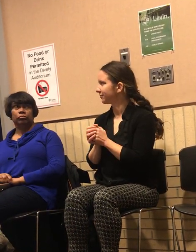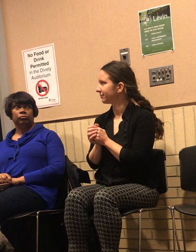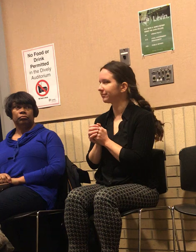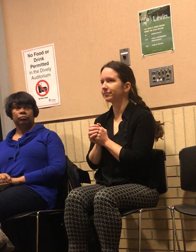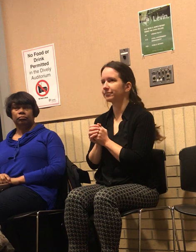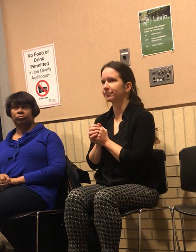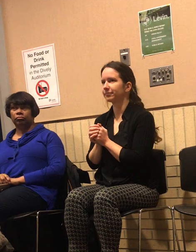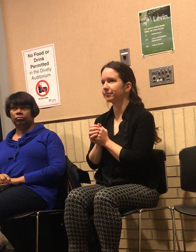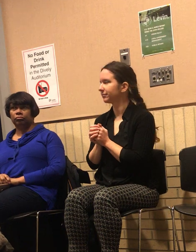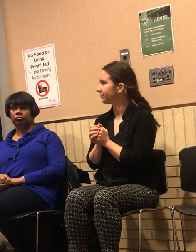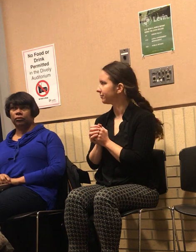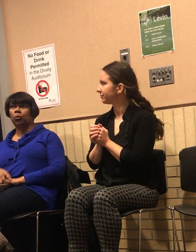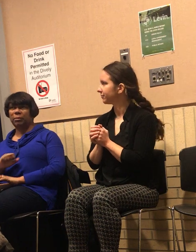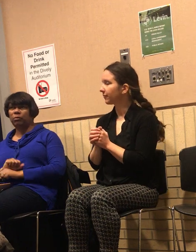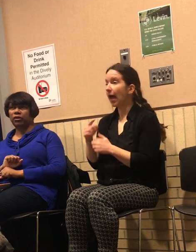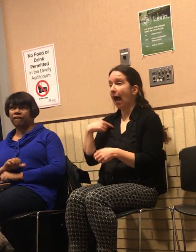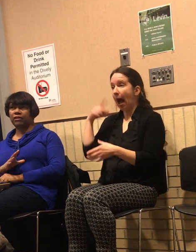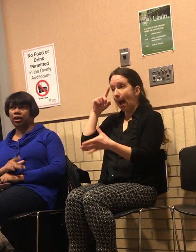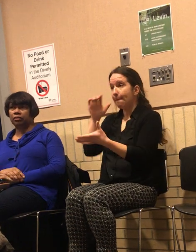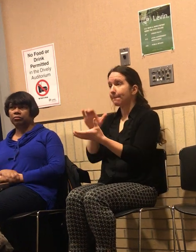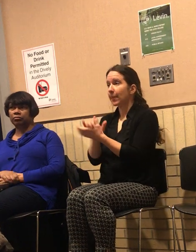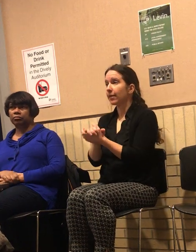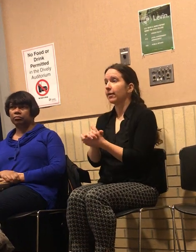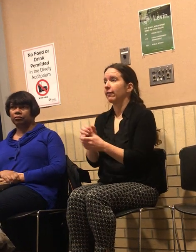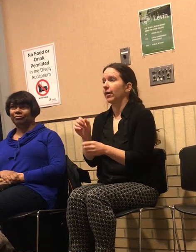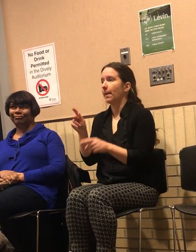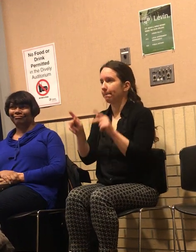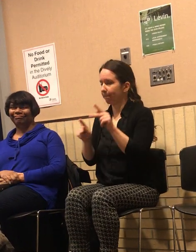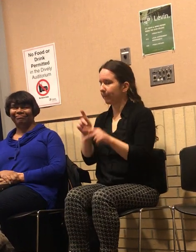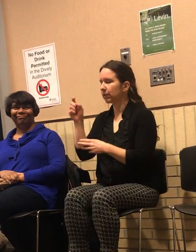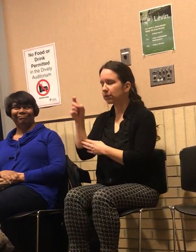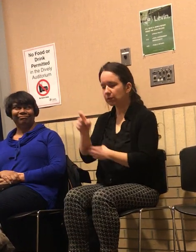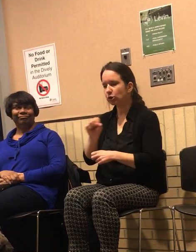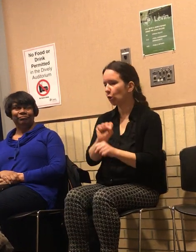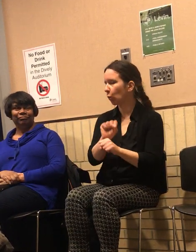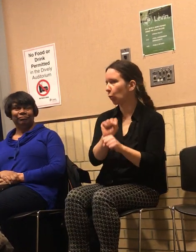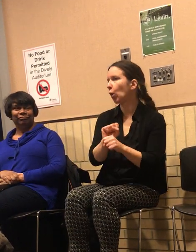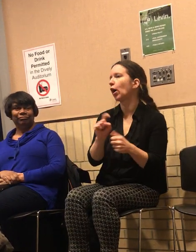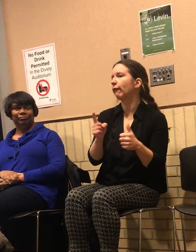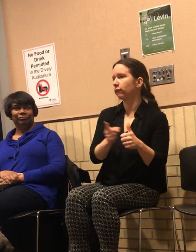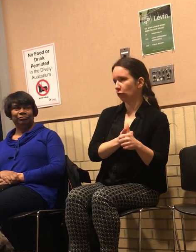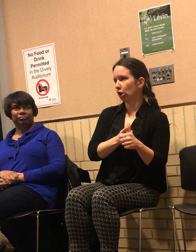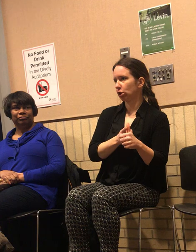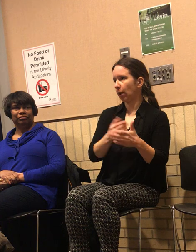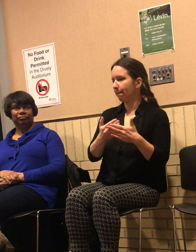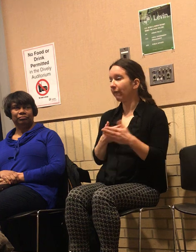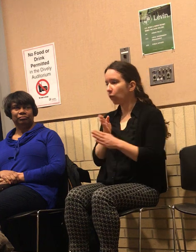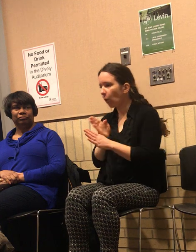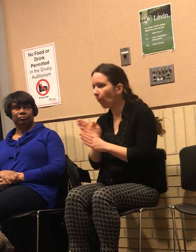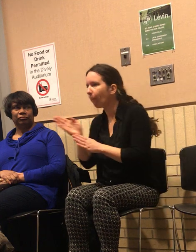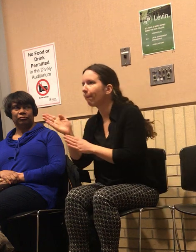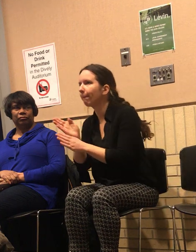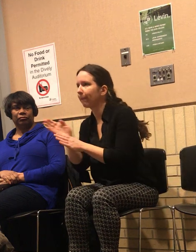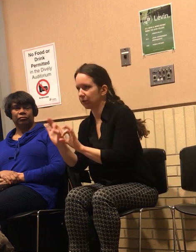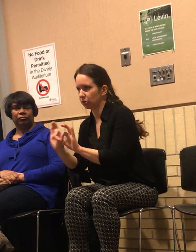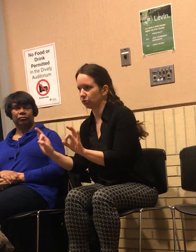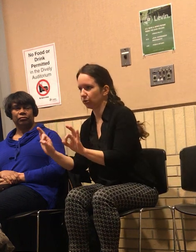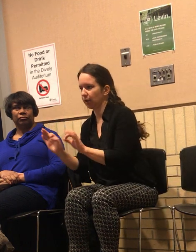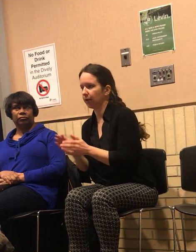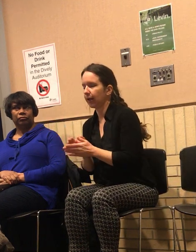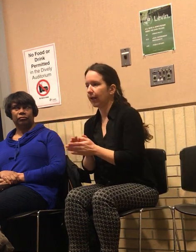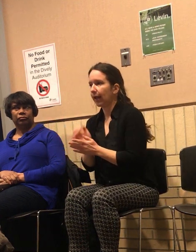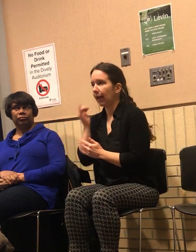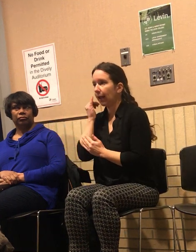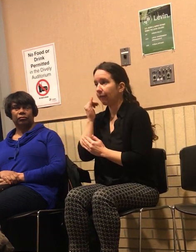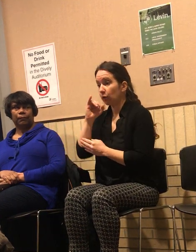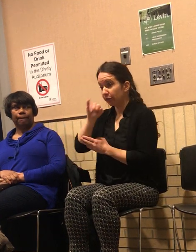really believe that people should work before they take on a master's degree. If you have the option to get a job after you get your bachelor's, no matter what that